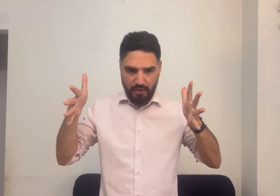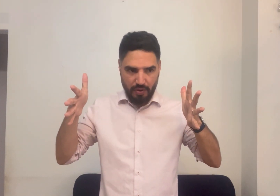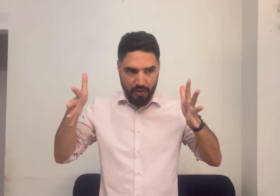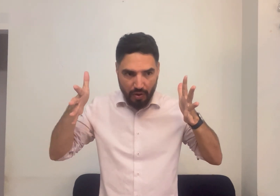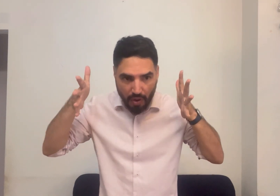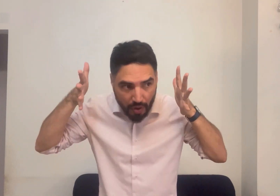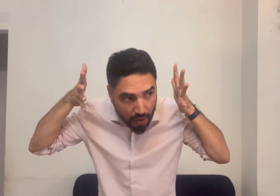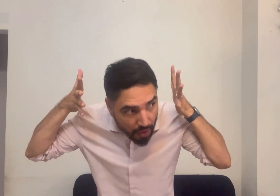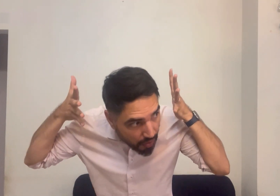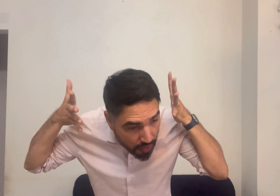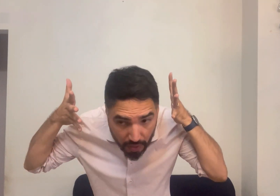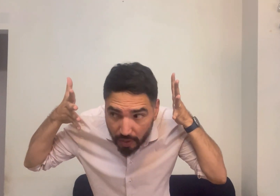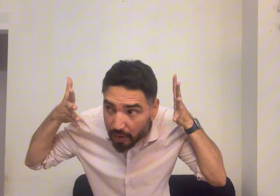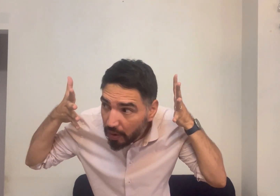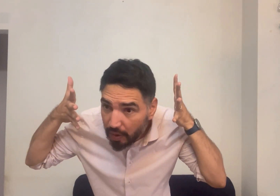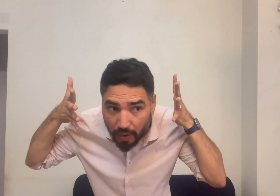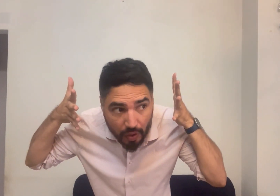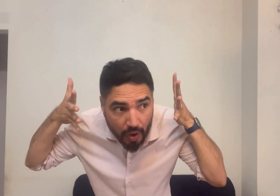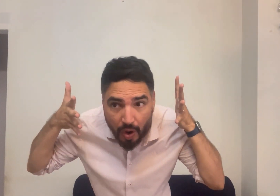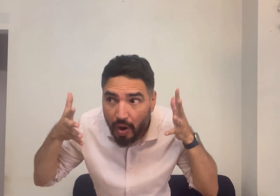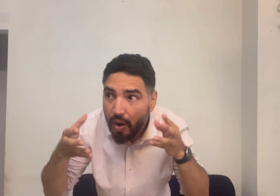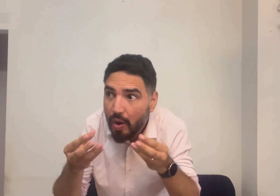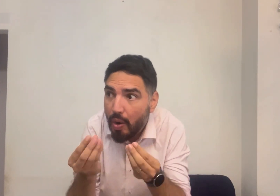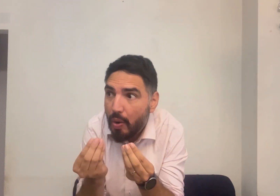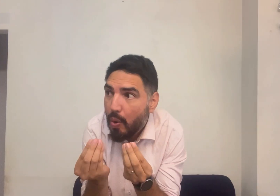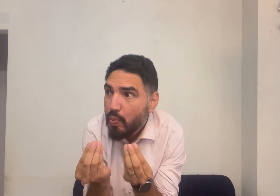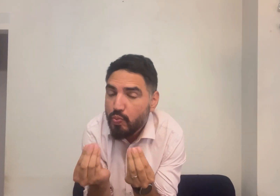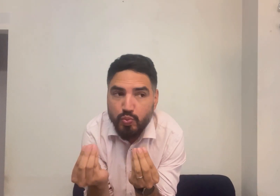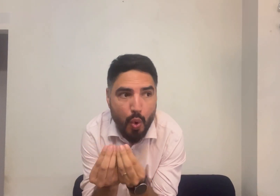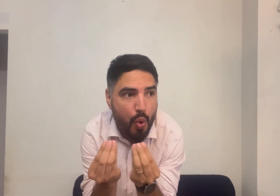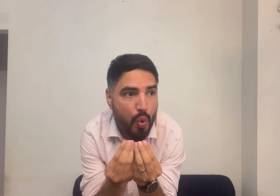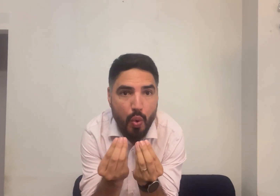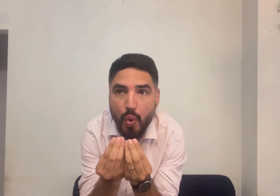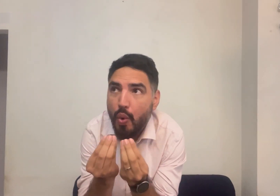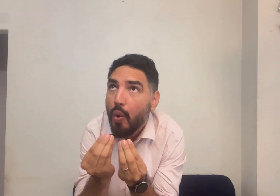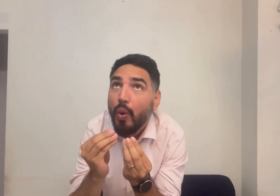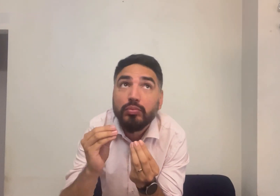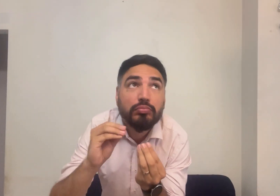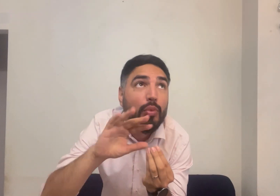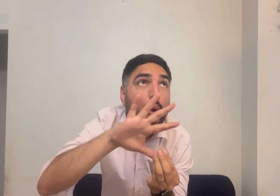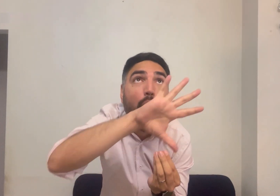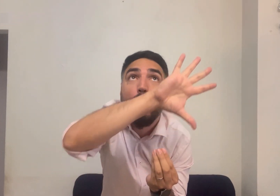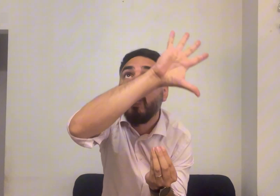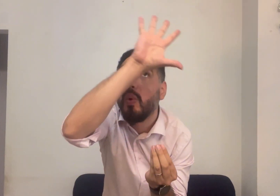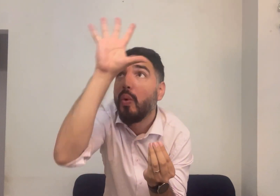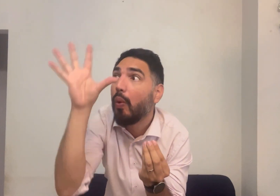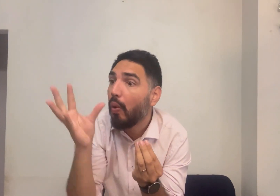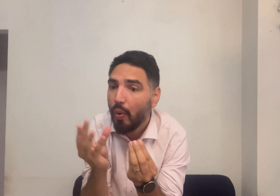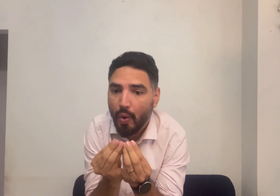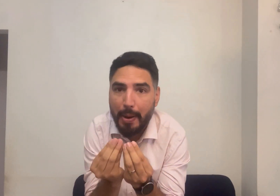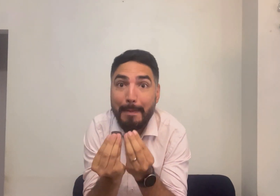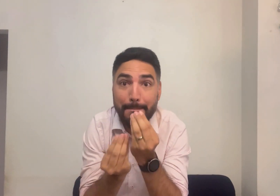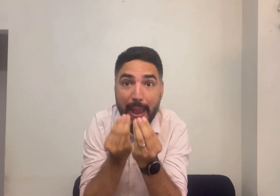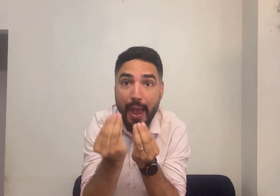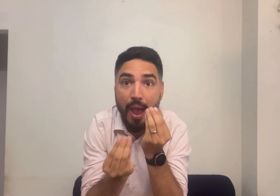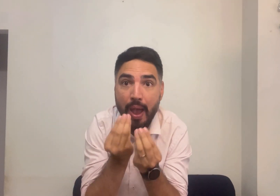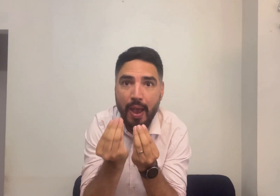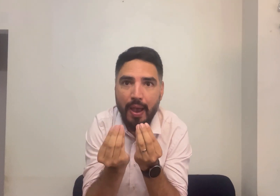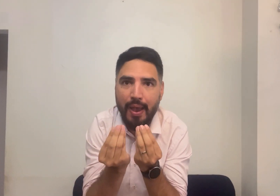really take the time to explore all its elements, we realize it's vast. Explaining it completely